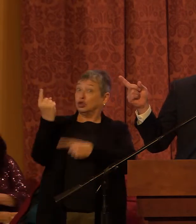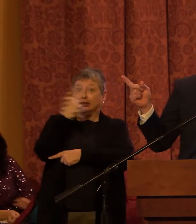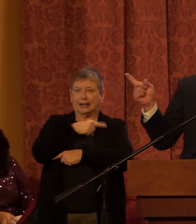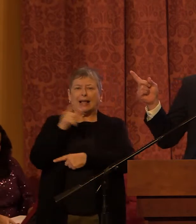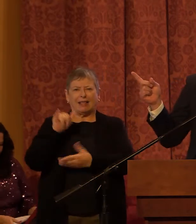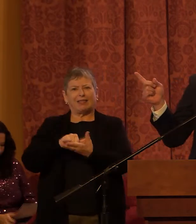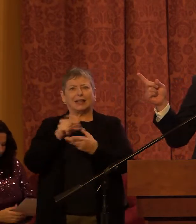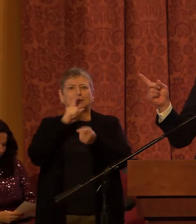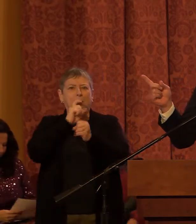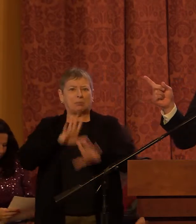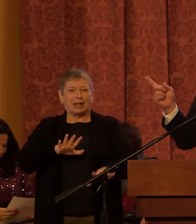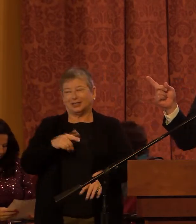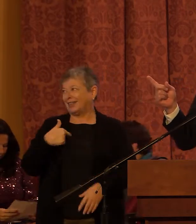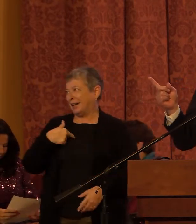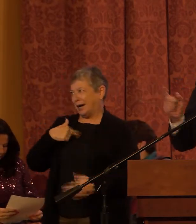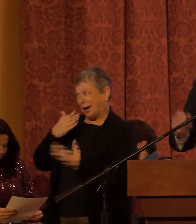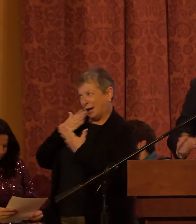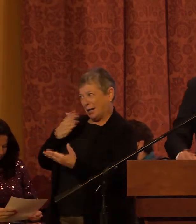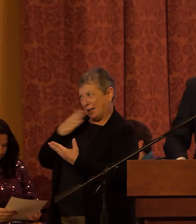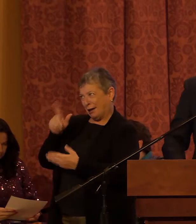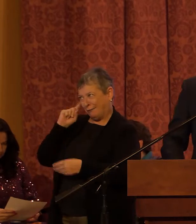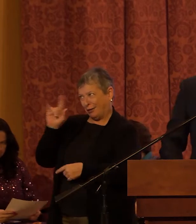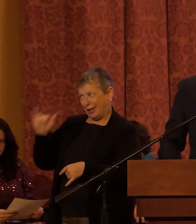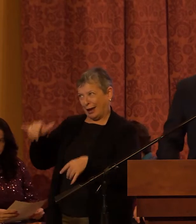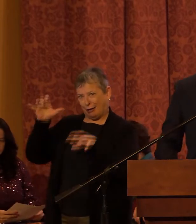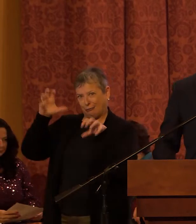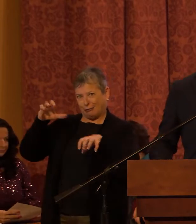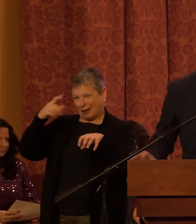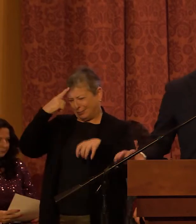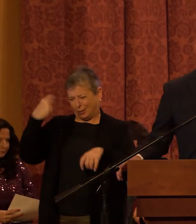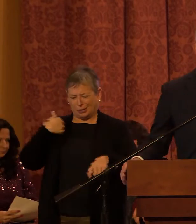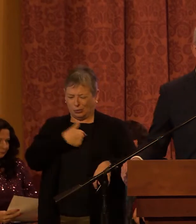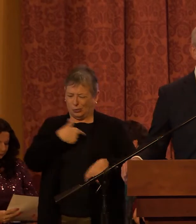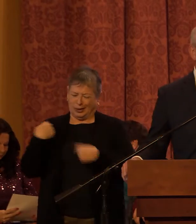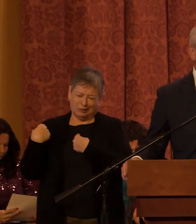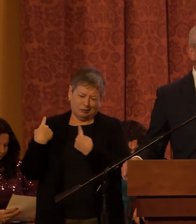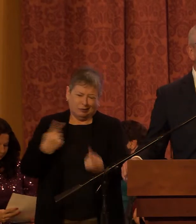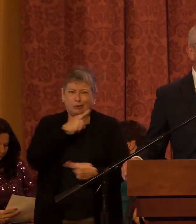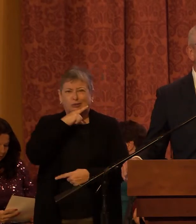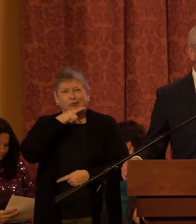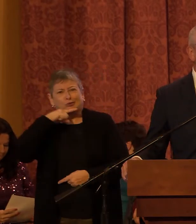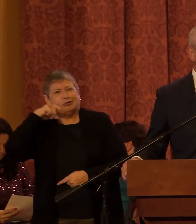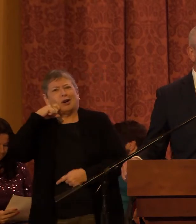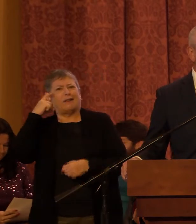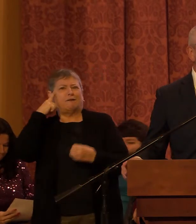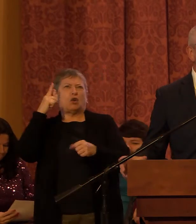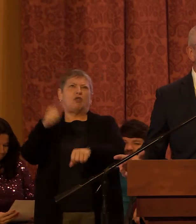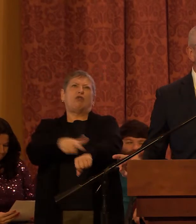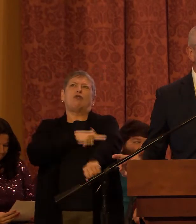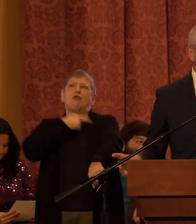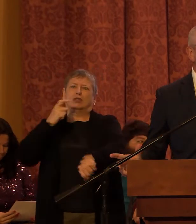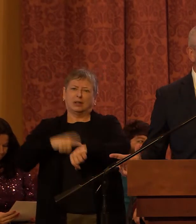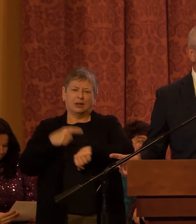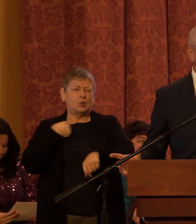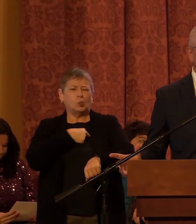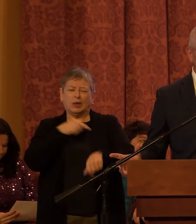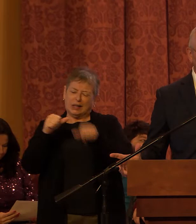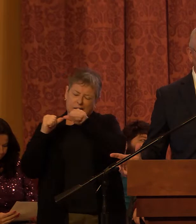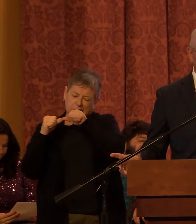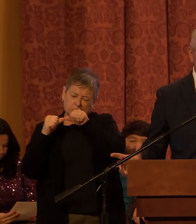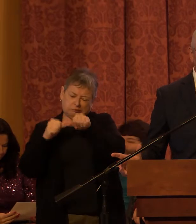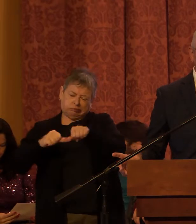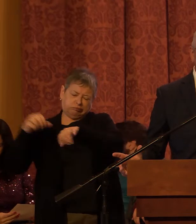thankful of that rain out there today, though, because we've been in drought for so long and we've needed a long and sustained